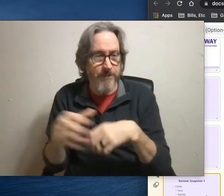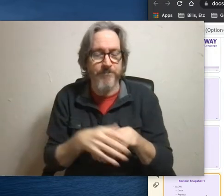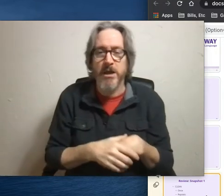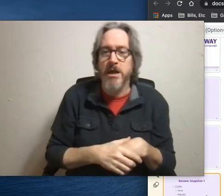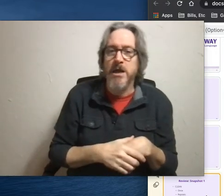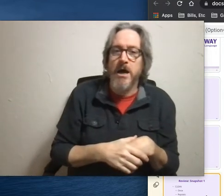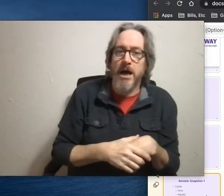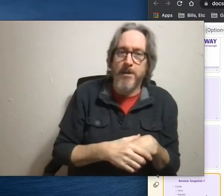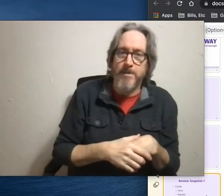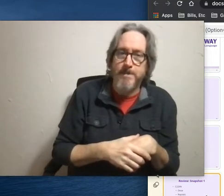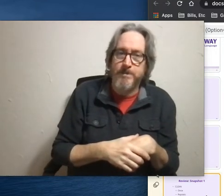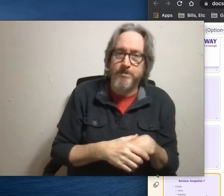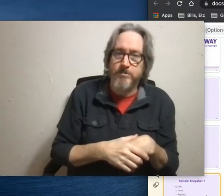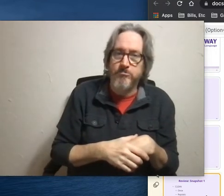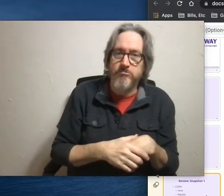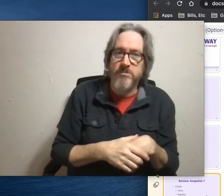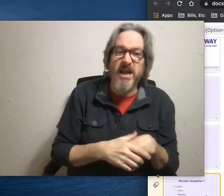cleaning.